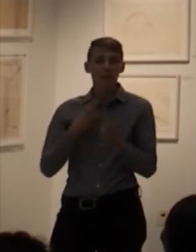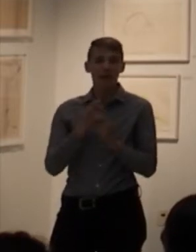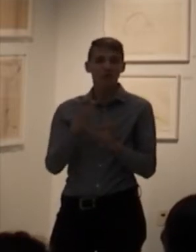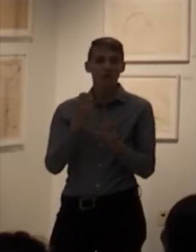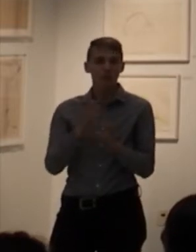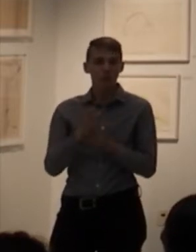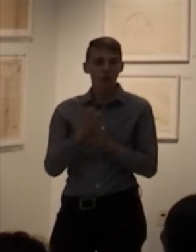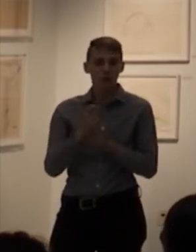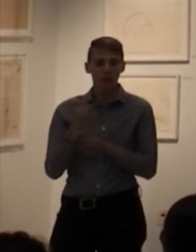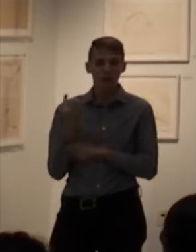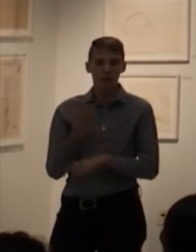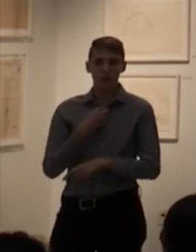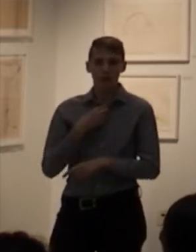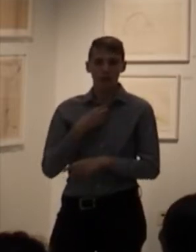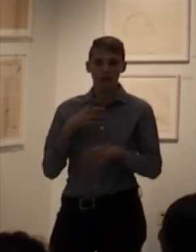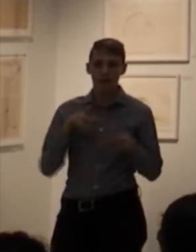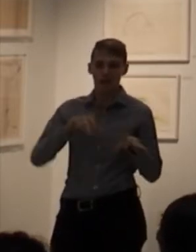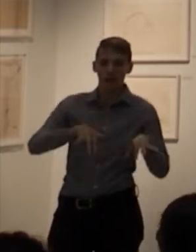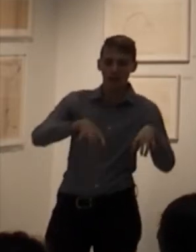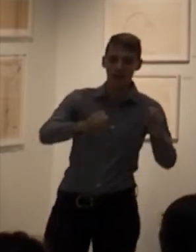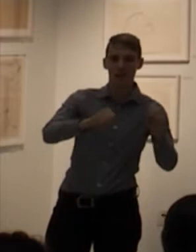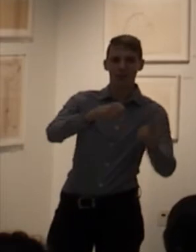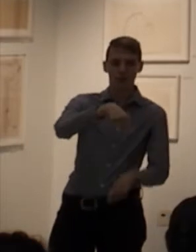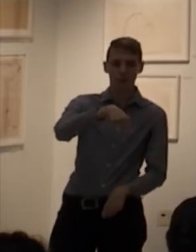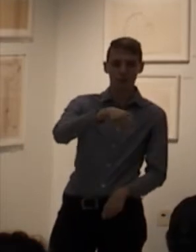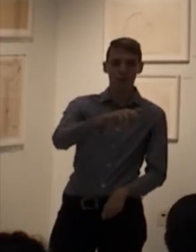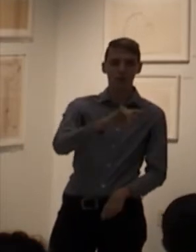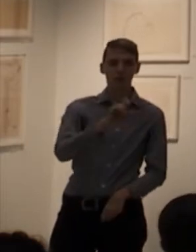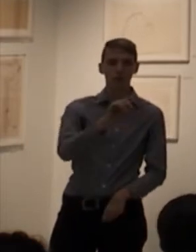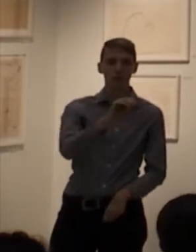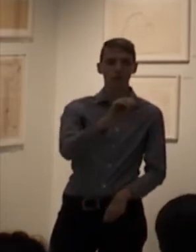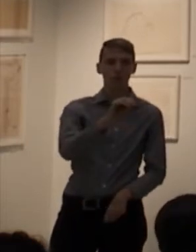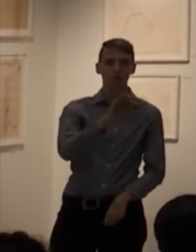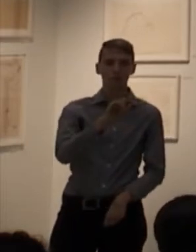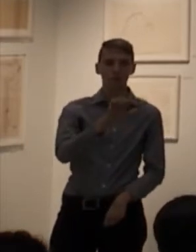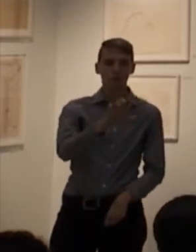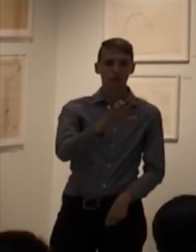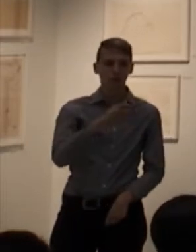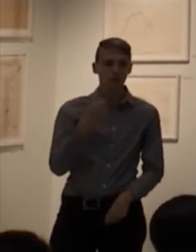world's Quatrefoil market, and we sold very, very, very, very few.